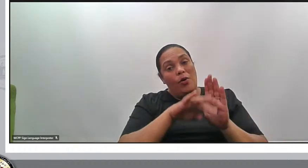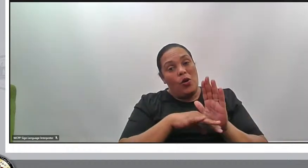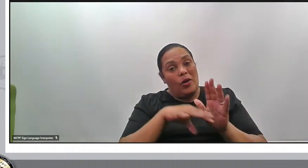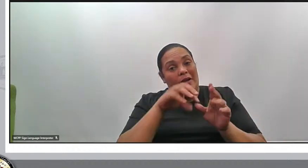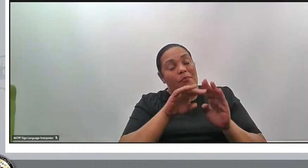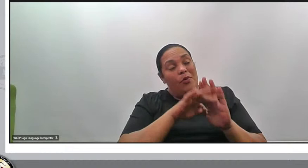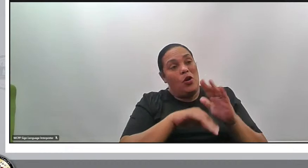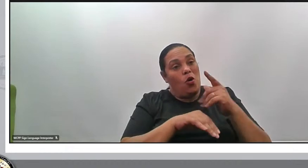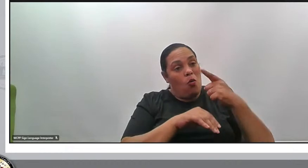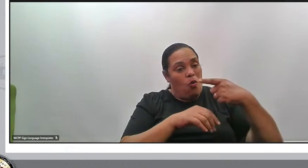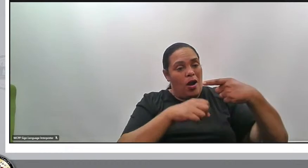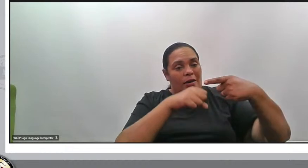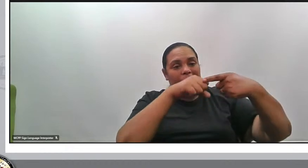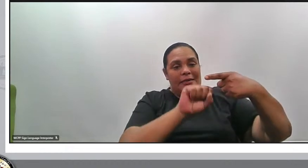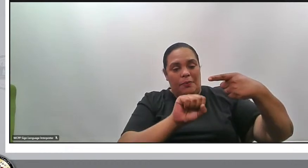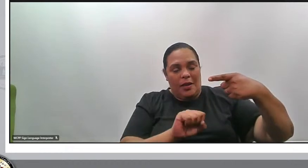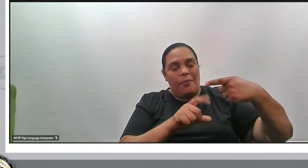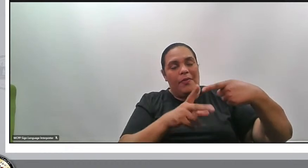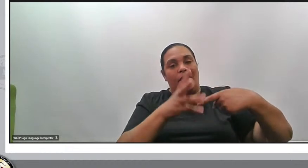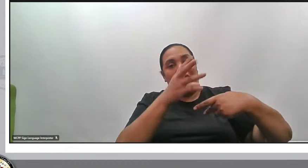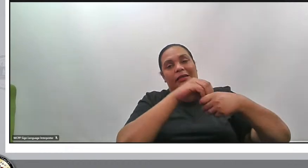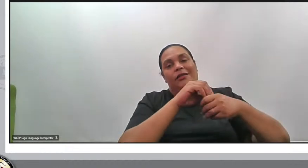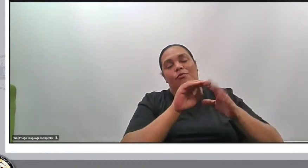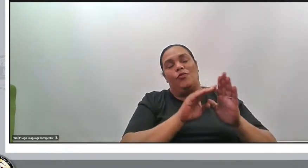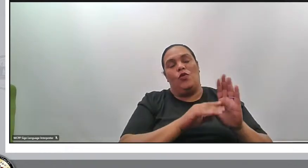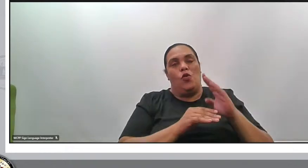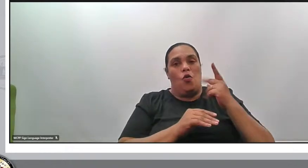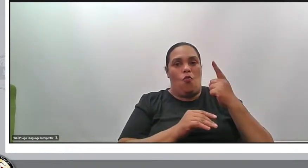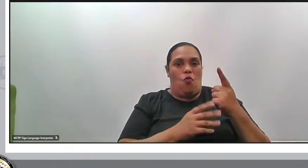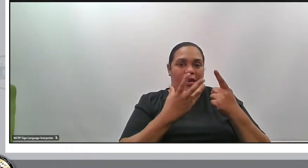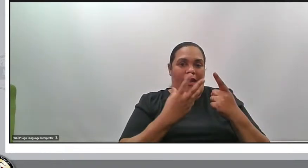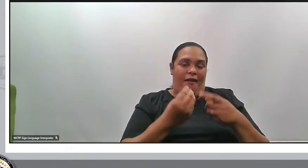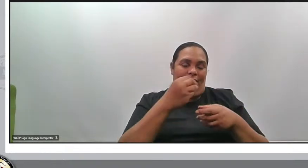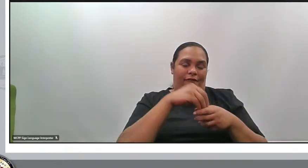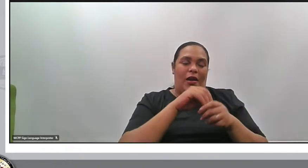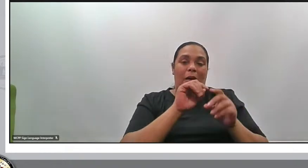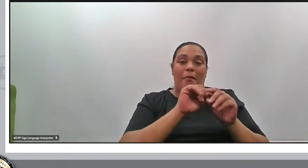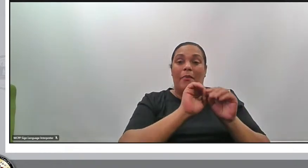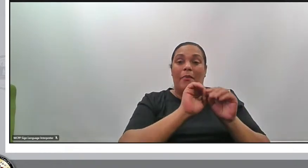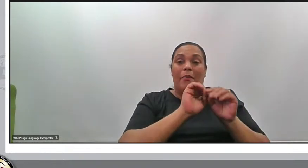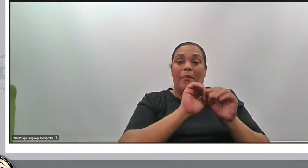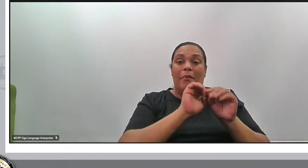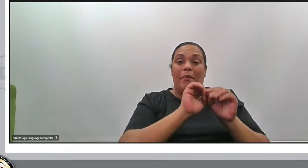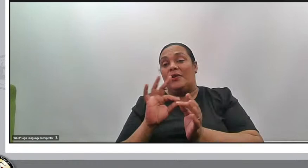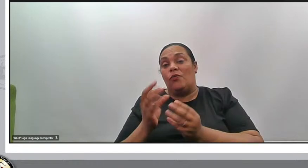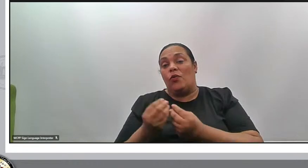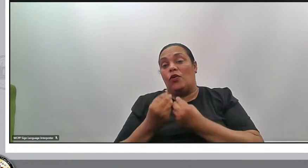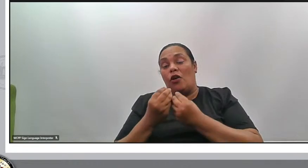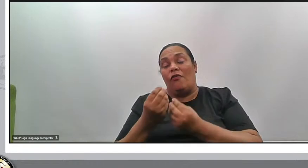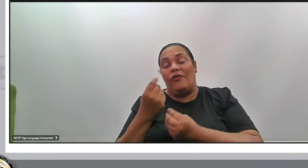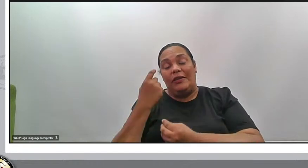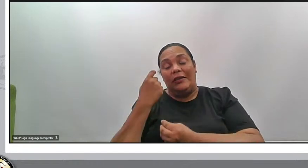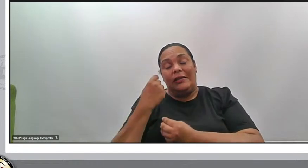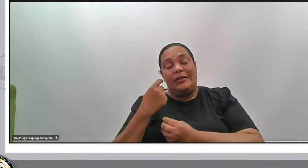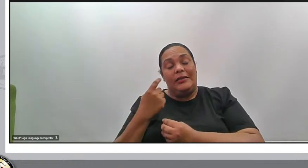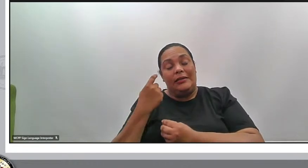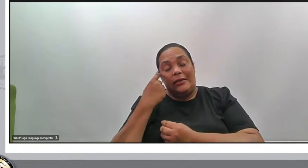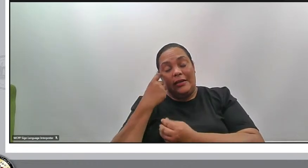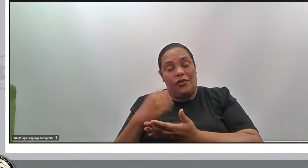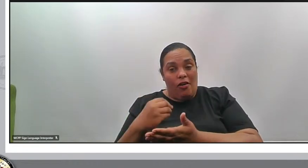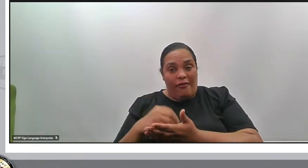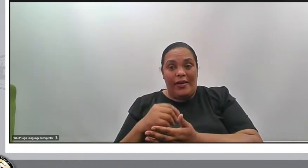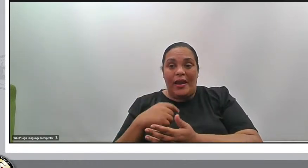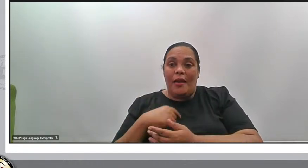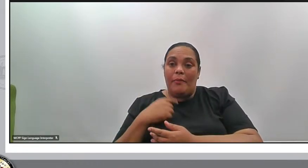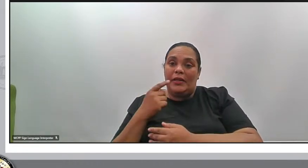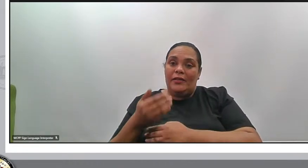one is within program one. And just with regards to what specifically in Office of the Secretary, specifically, like I